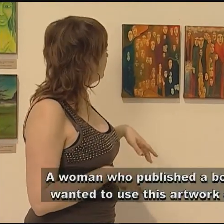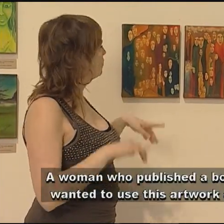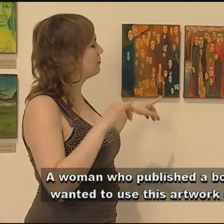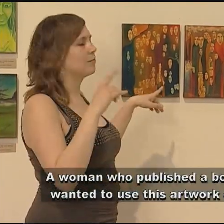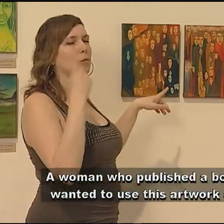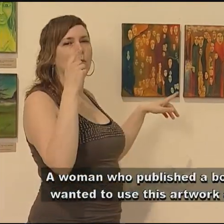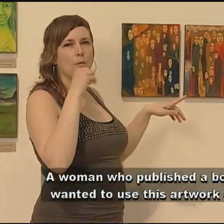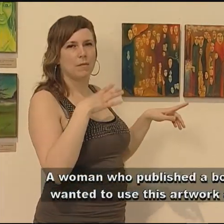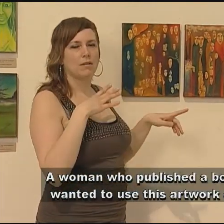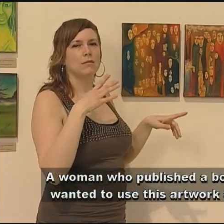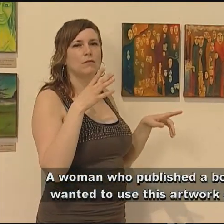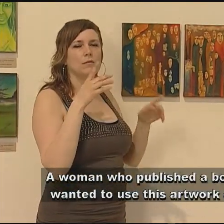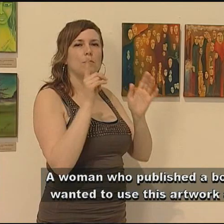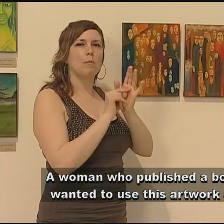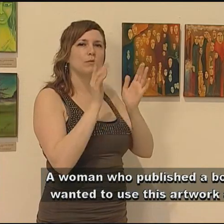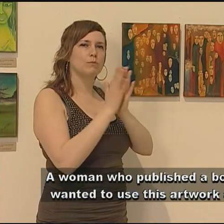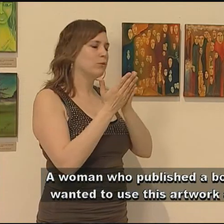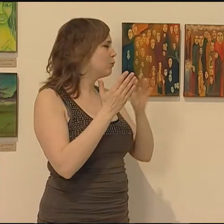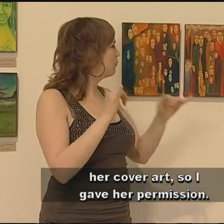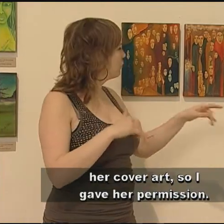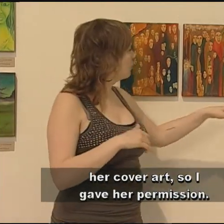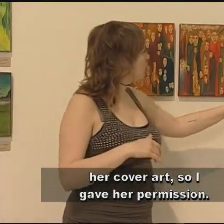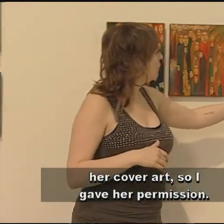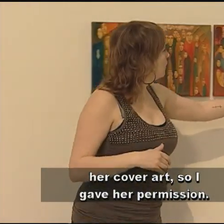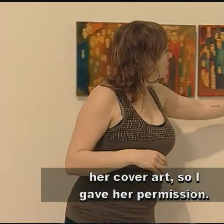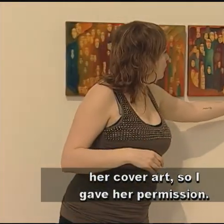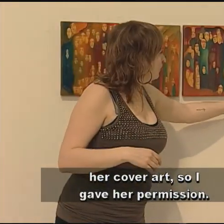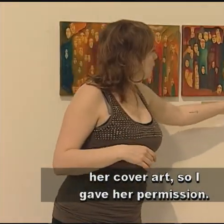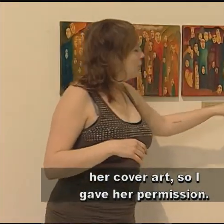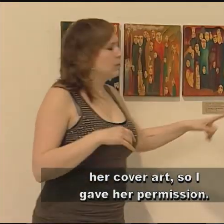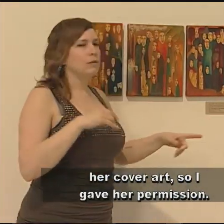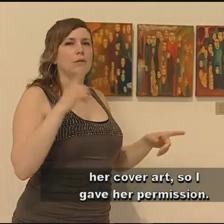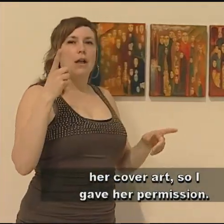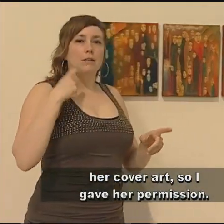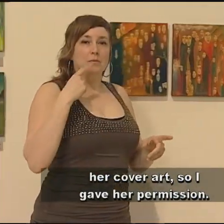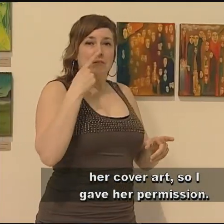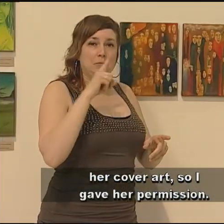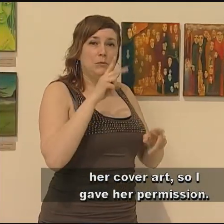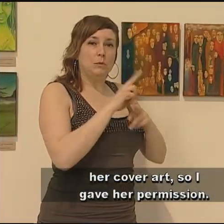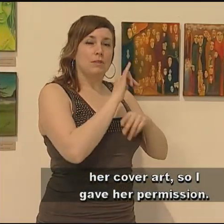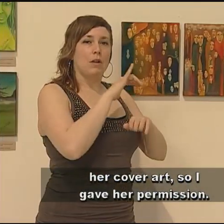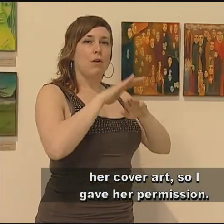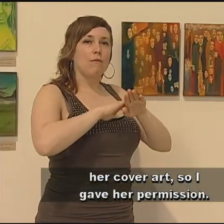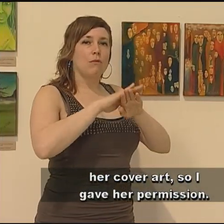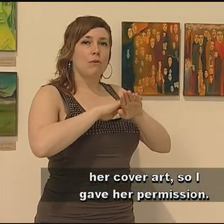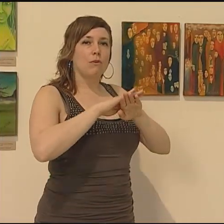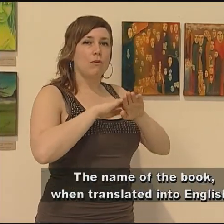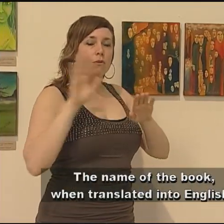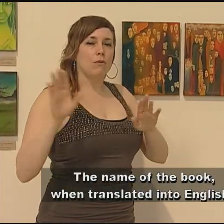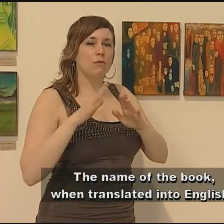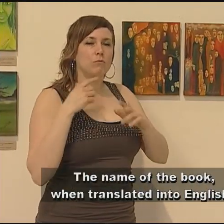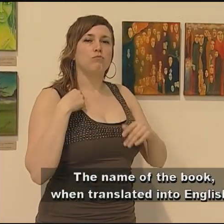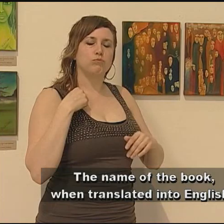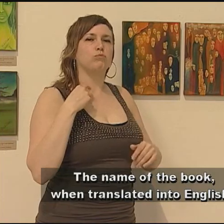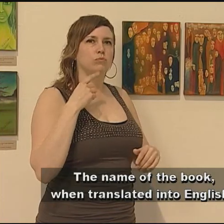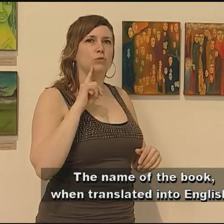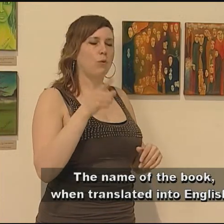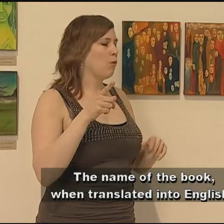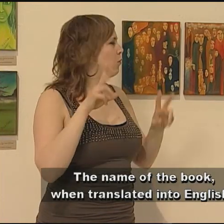A woman who published a book wanted to use this artwork as her cover art, so I gave her permission. The name of the book,